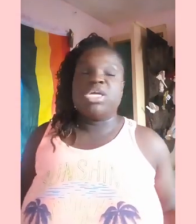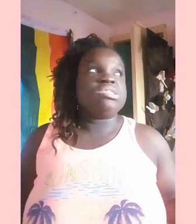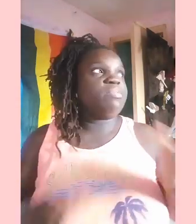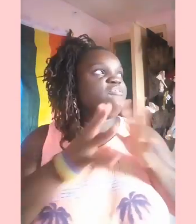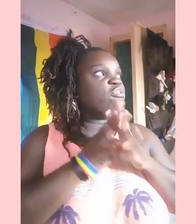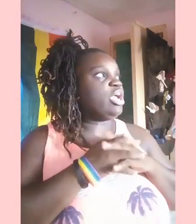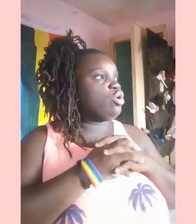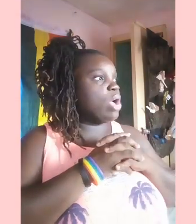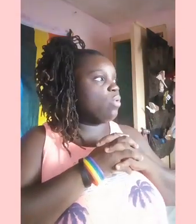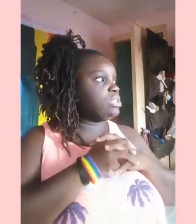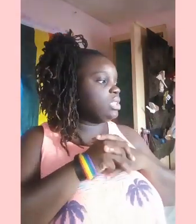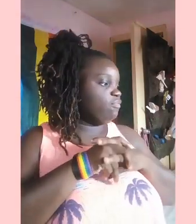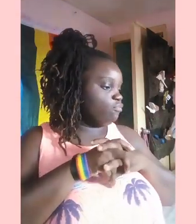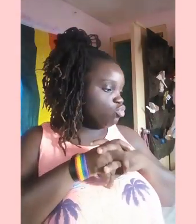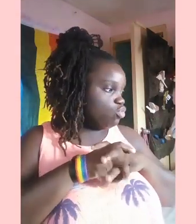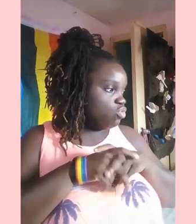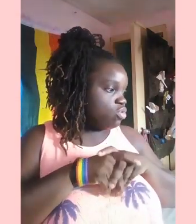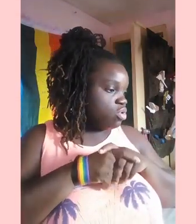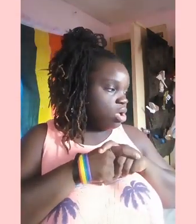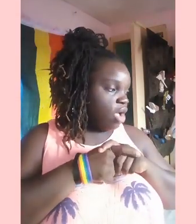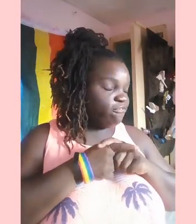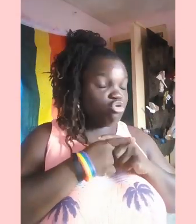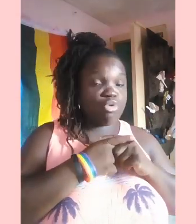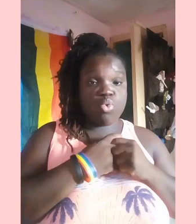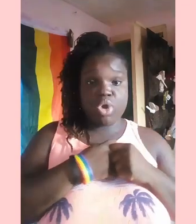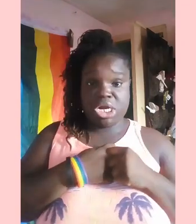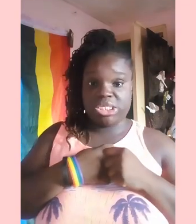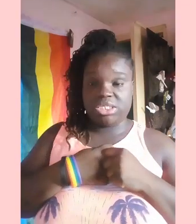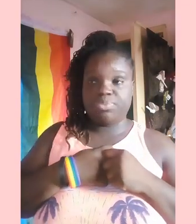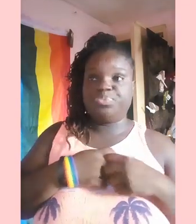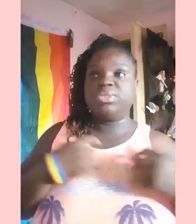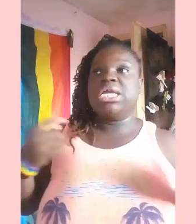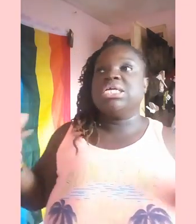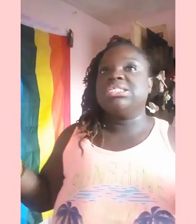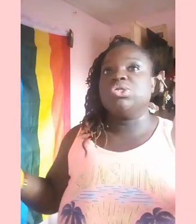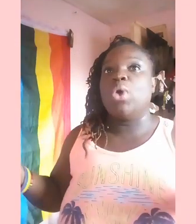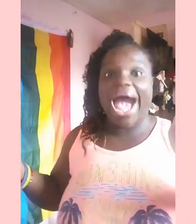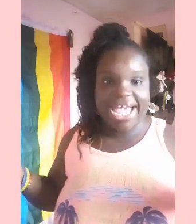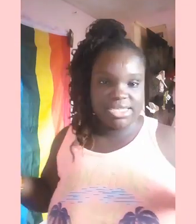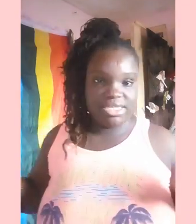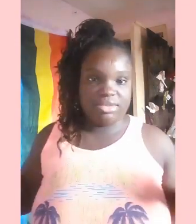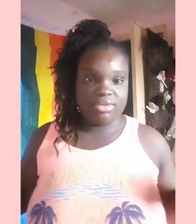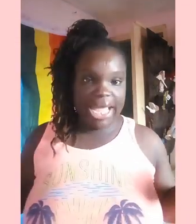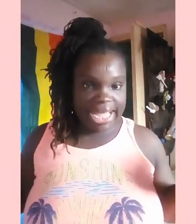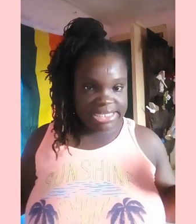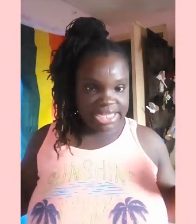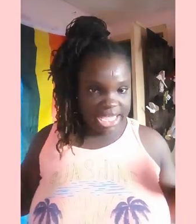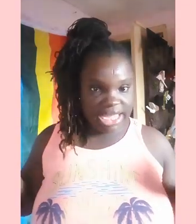So before I go, I want to give you a few more words. So and